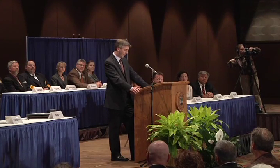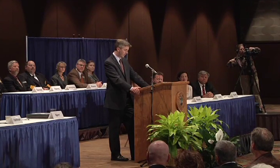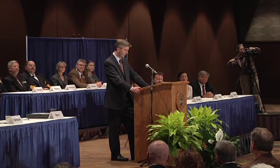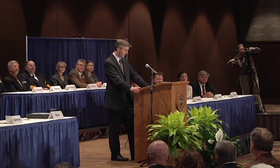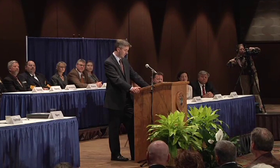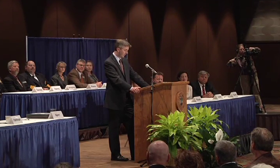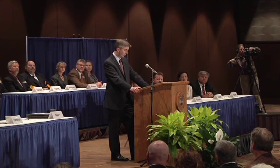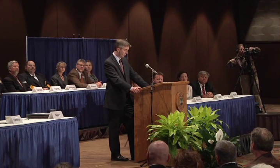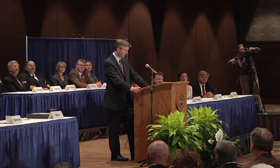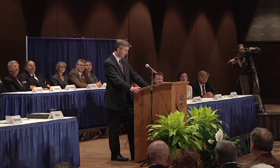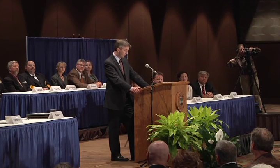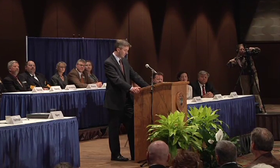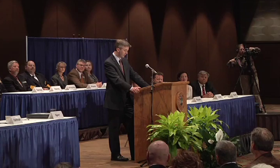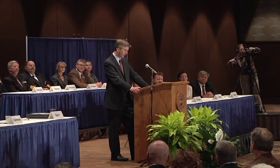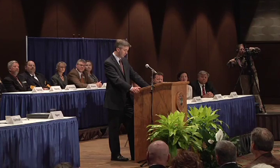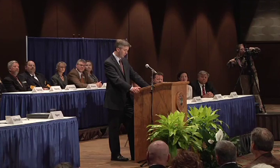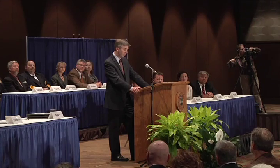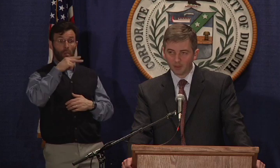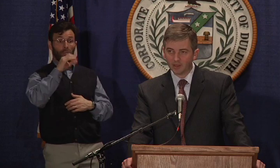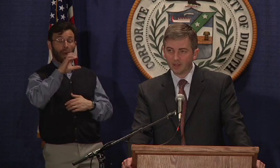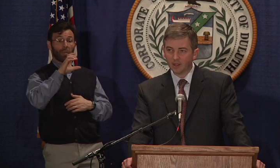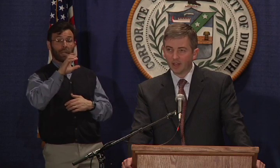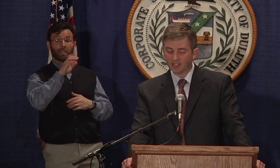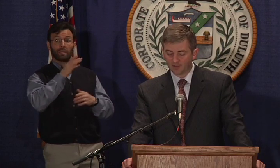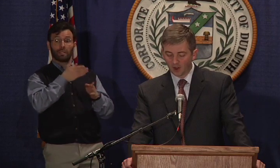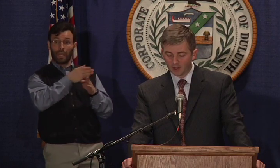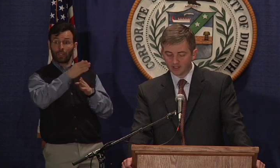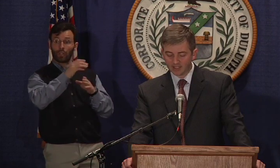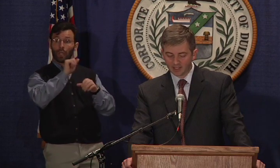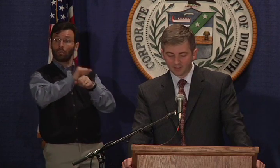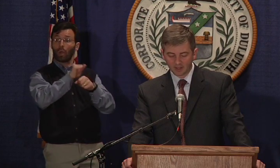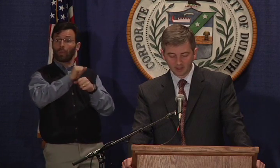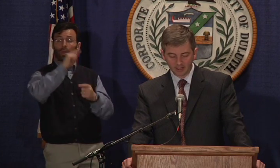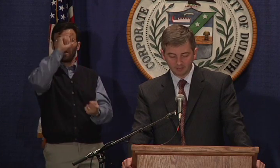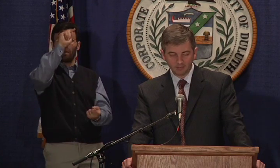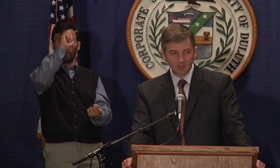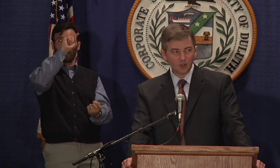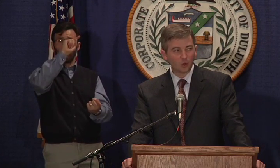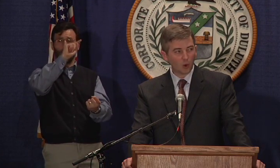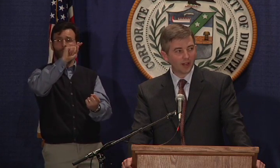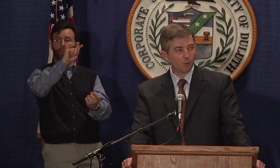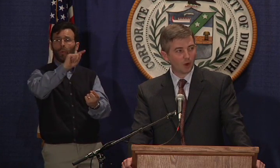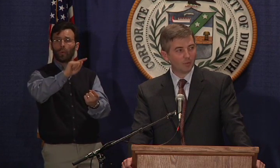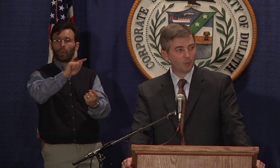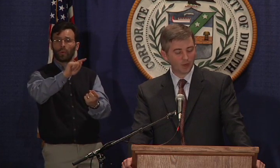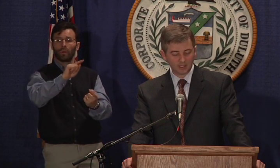of the fact that Duluth's public sector employment has fallen significantly,